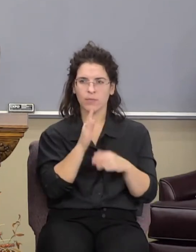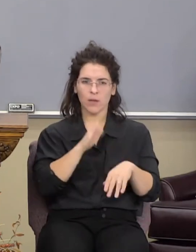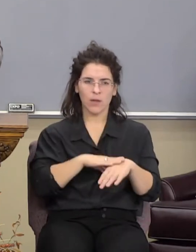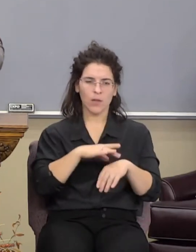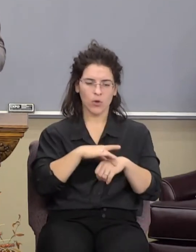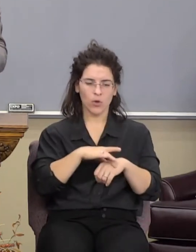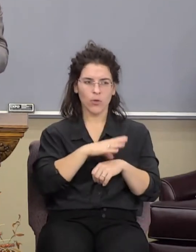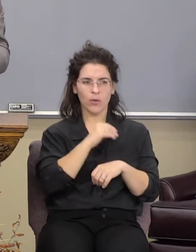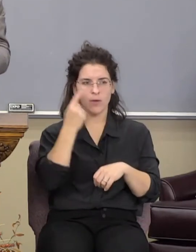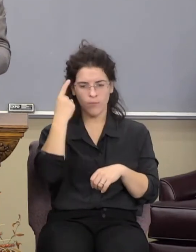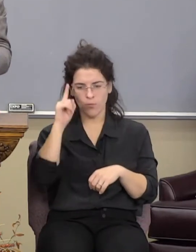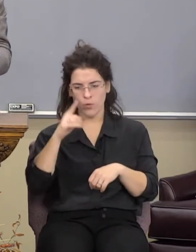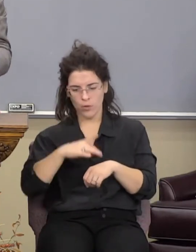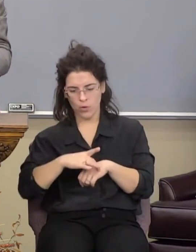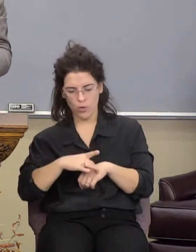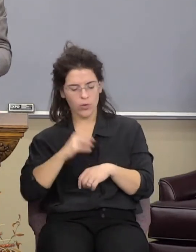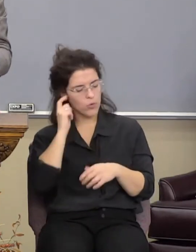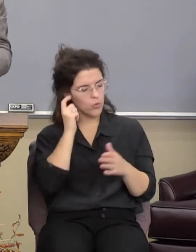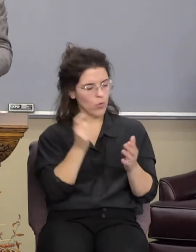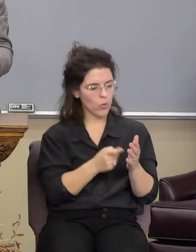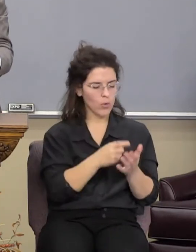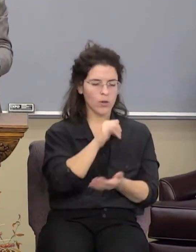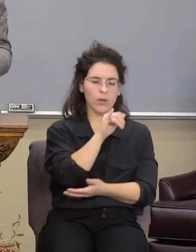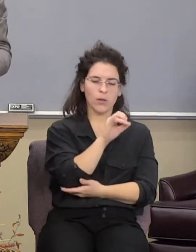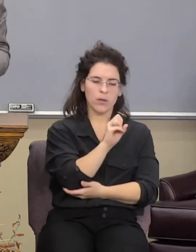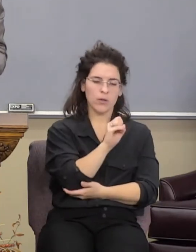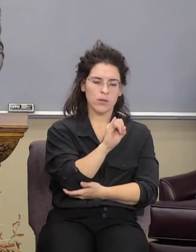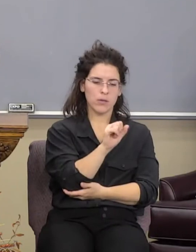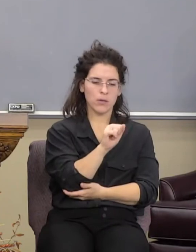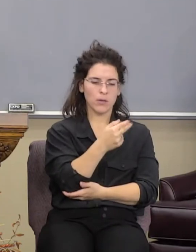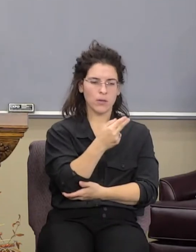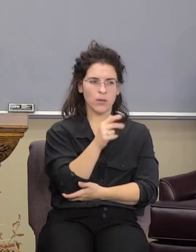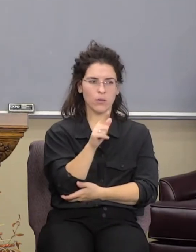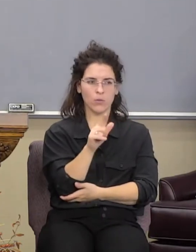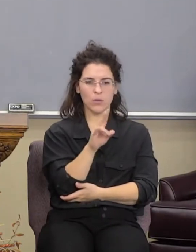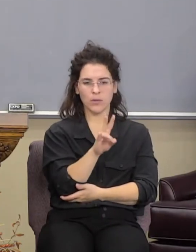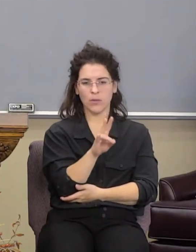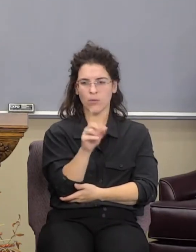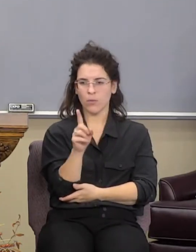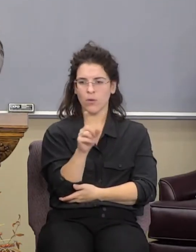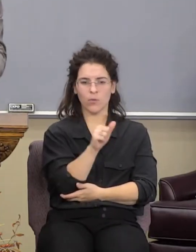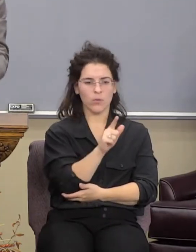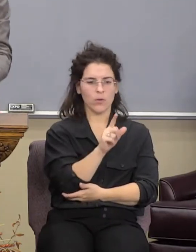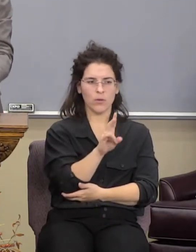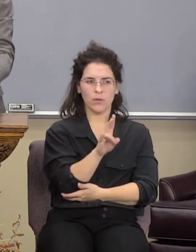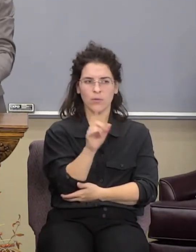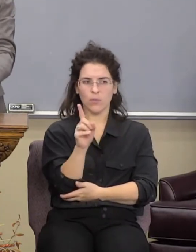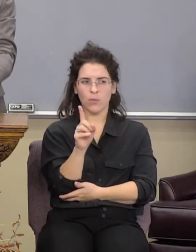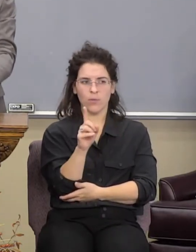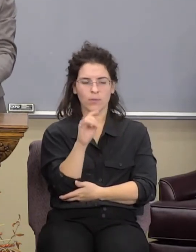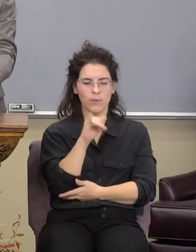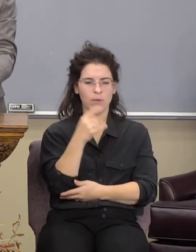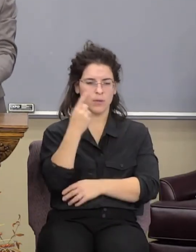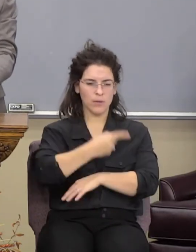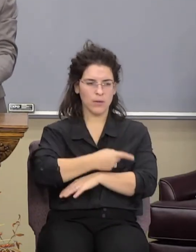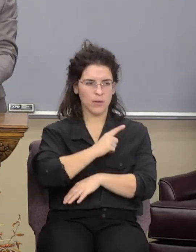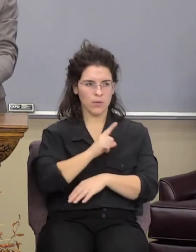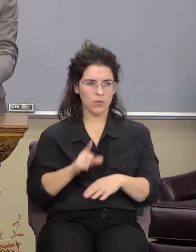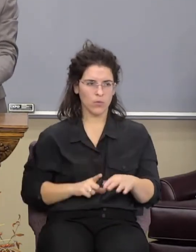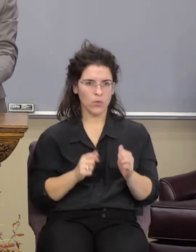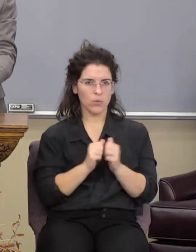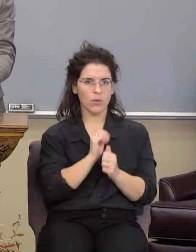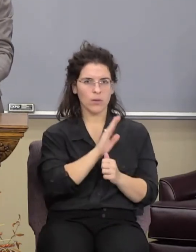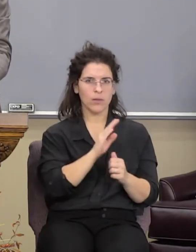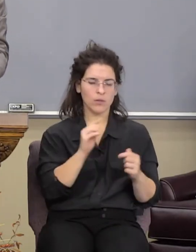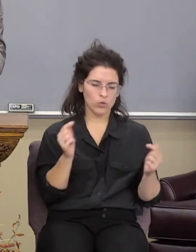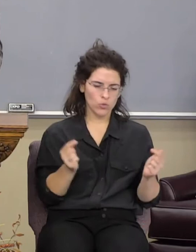earth. Notice Isaiah chapter 27, verse 1. Isaiah chapter 27, verse 1. In that day the Lord with his sore